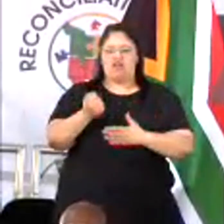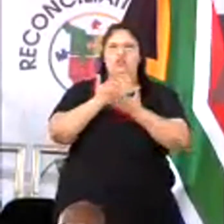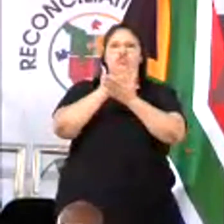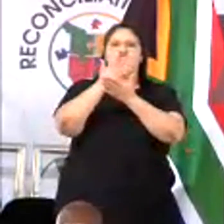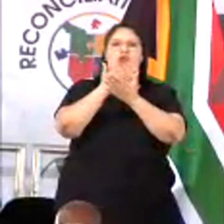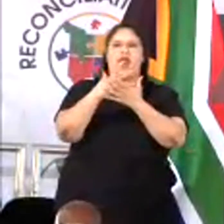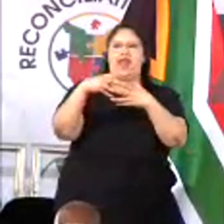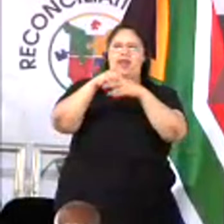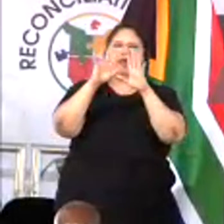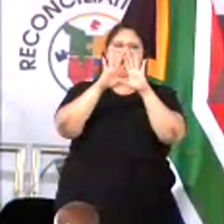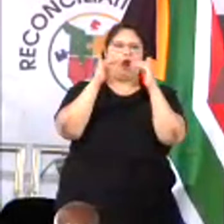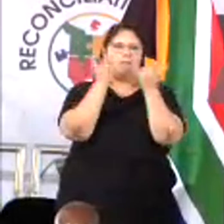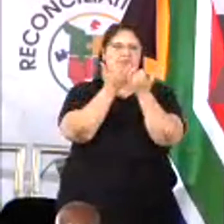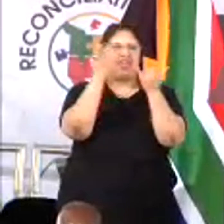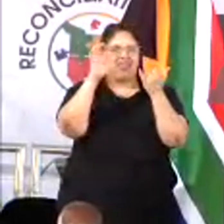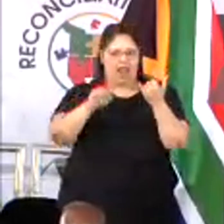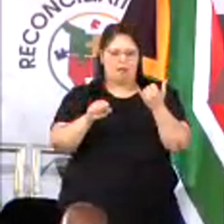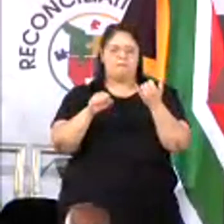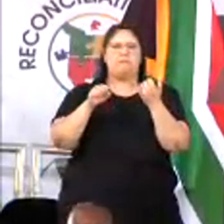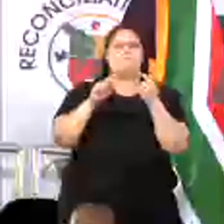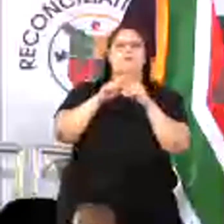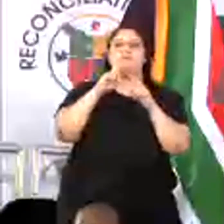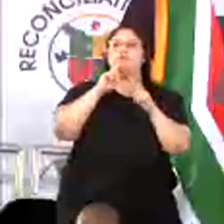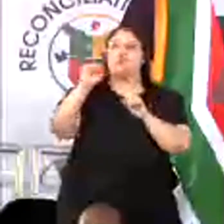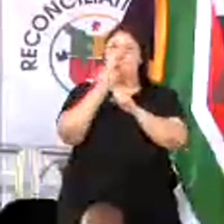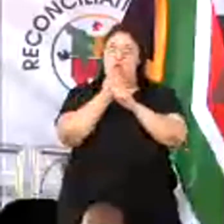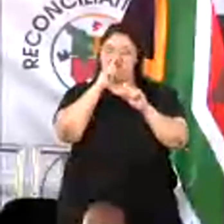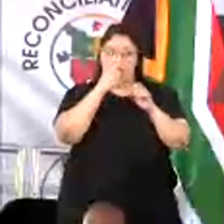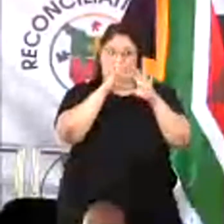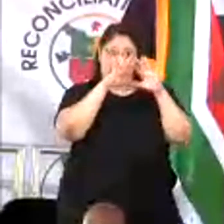shares in the companies that they work for.